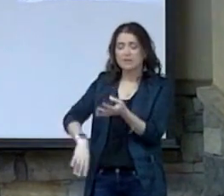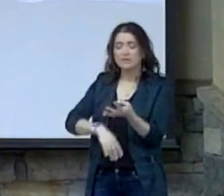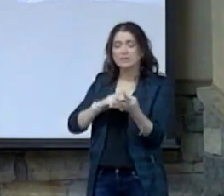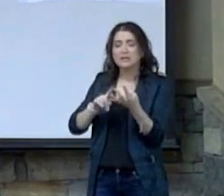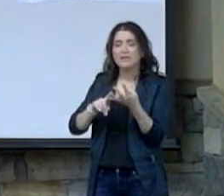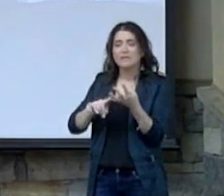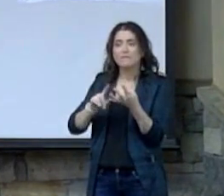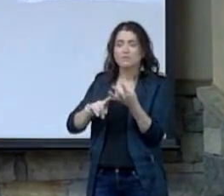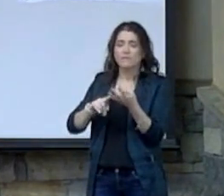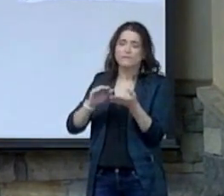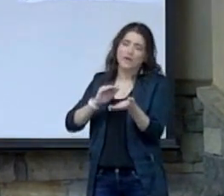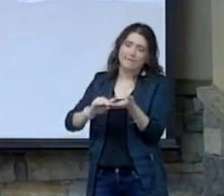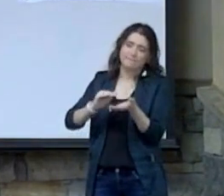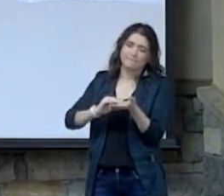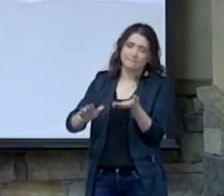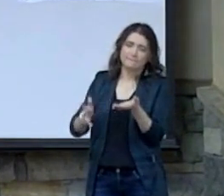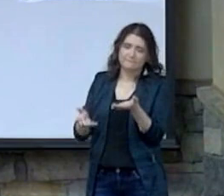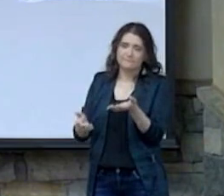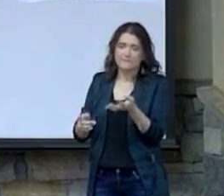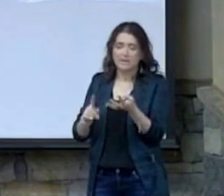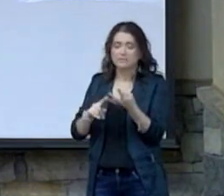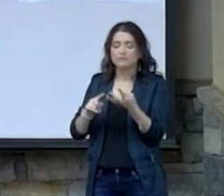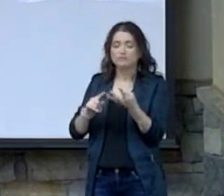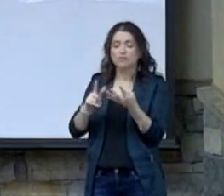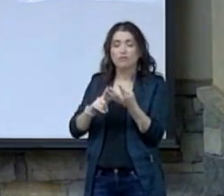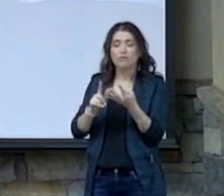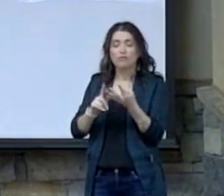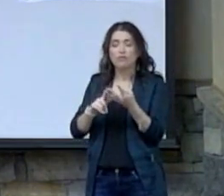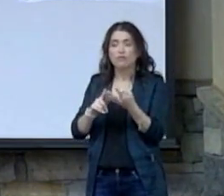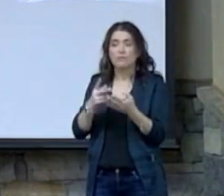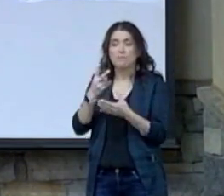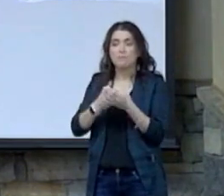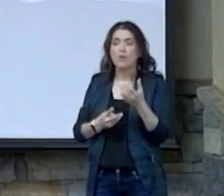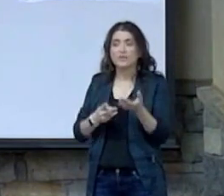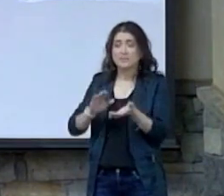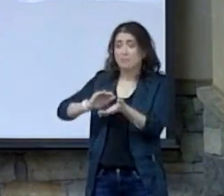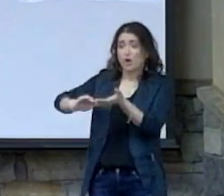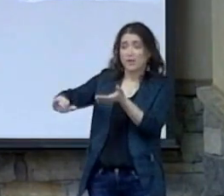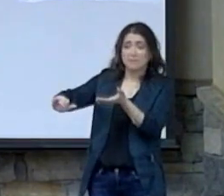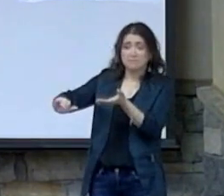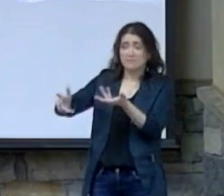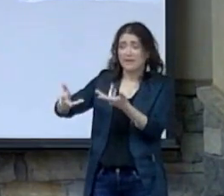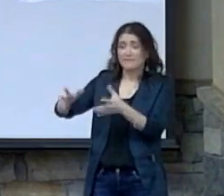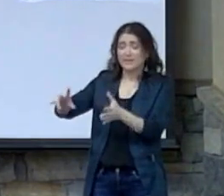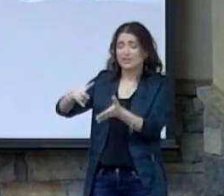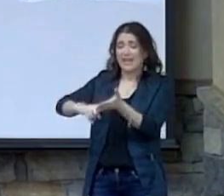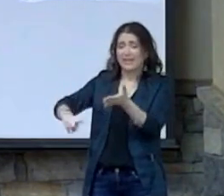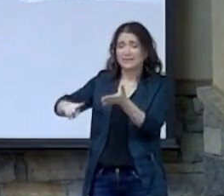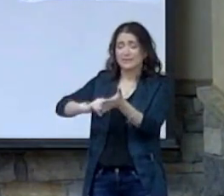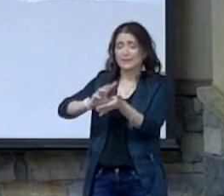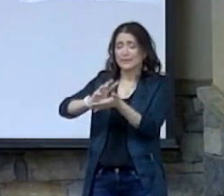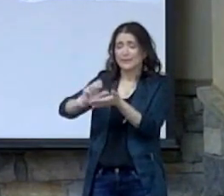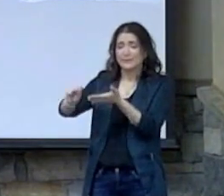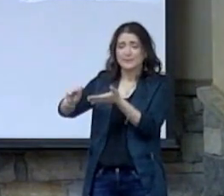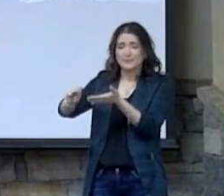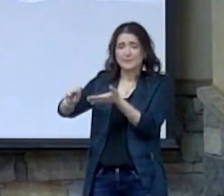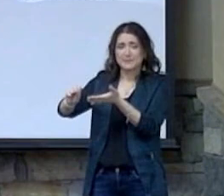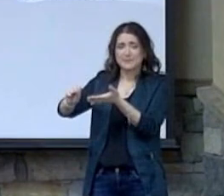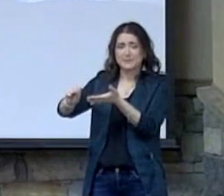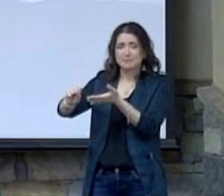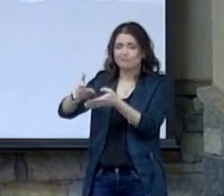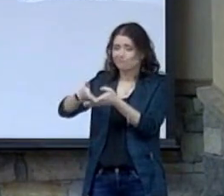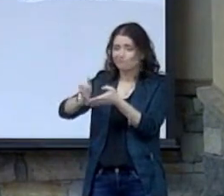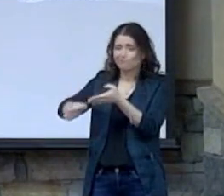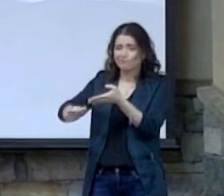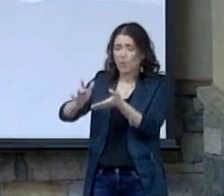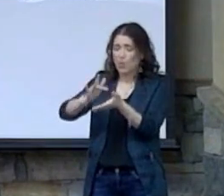is forgave. The idea behind both of those words are simply this: he pardoned him. He canceled it. He